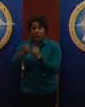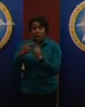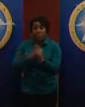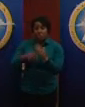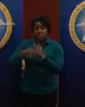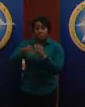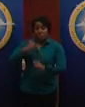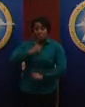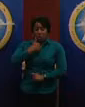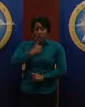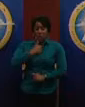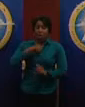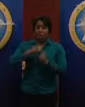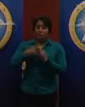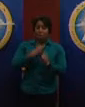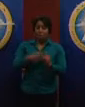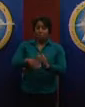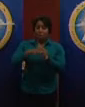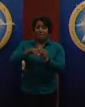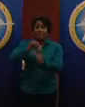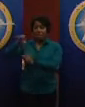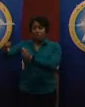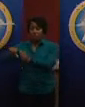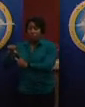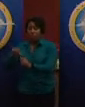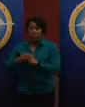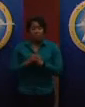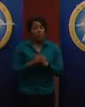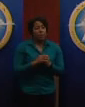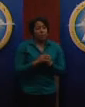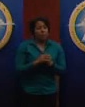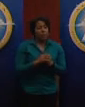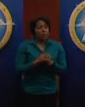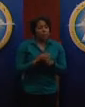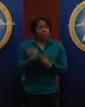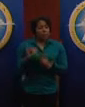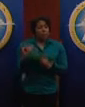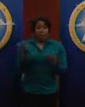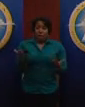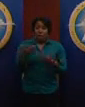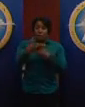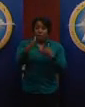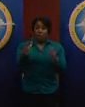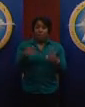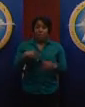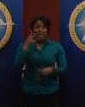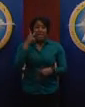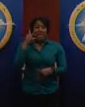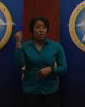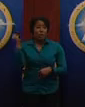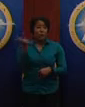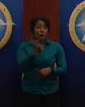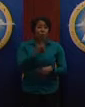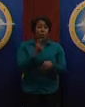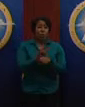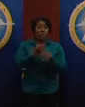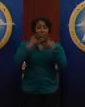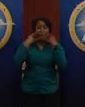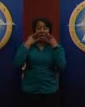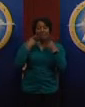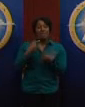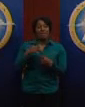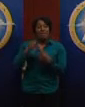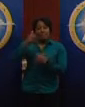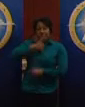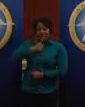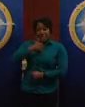protect ourselves and how we protect one another. Like everybody in this room that I see is wearing a mask, except for myself, which I had on